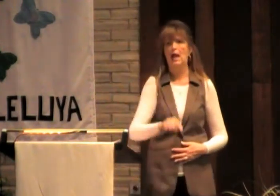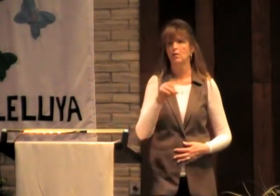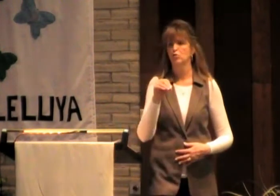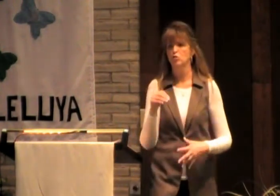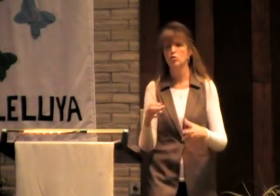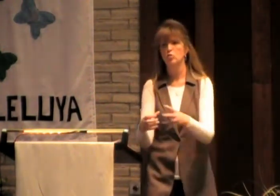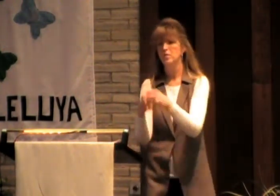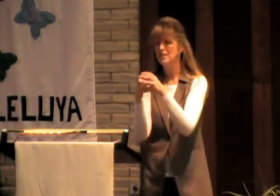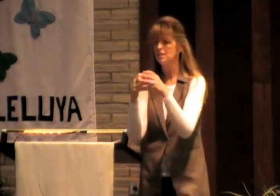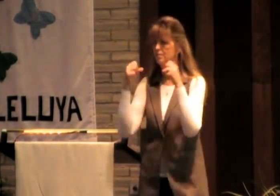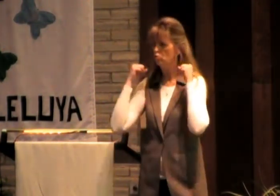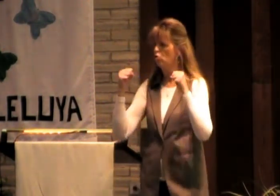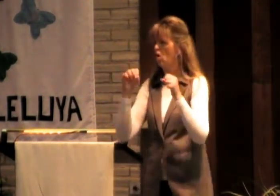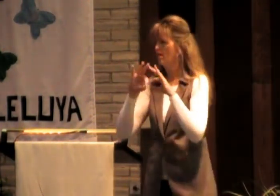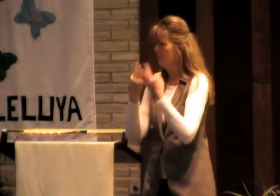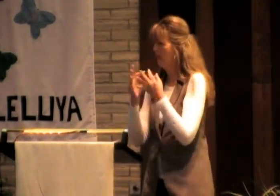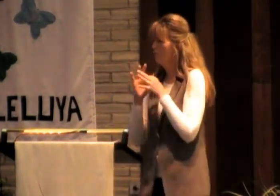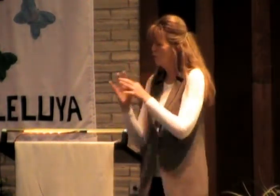know.